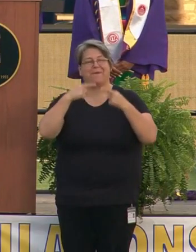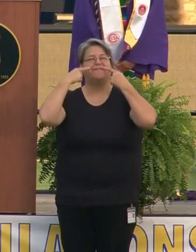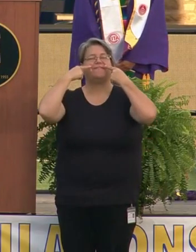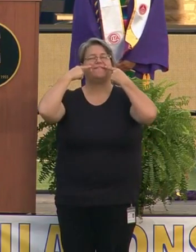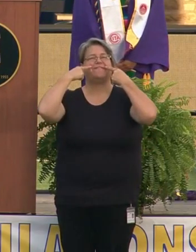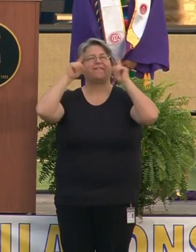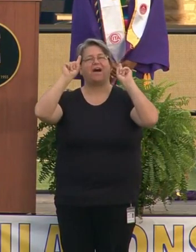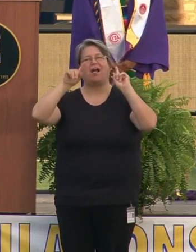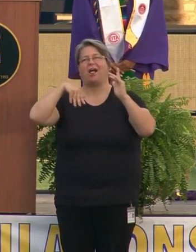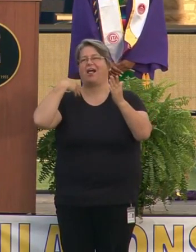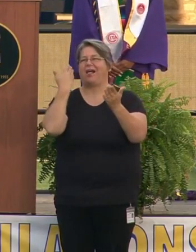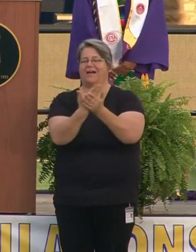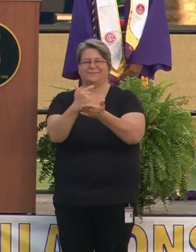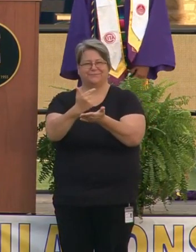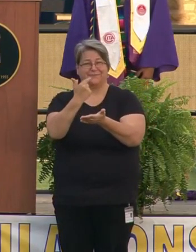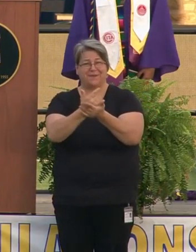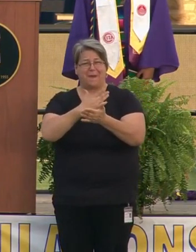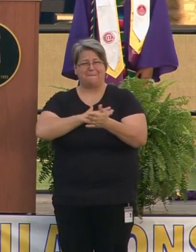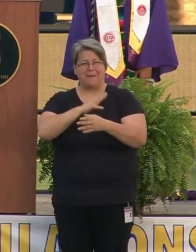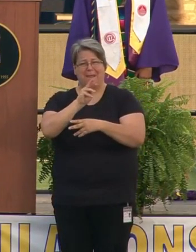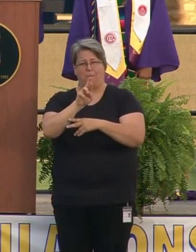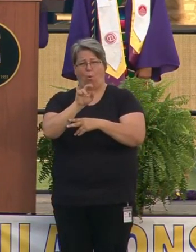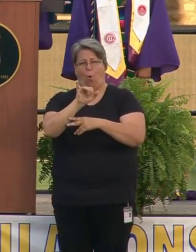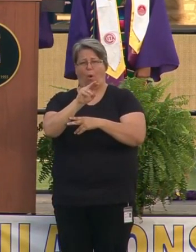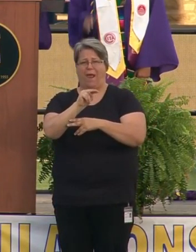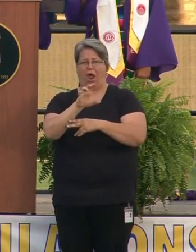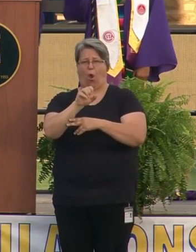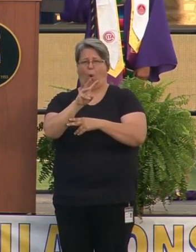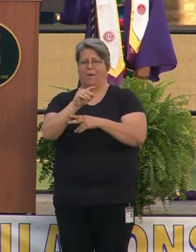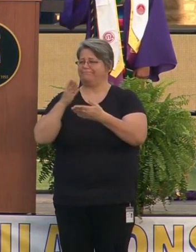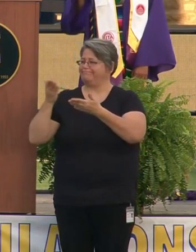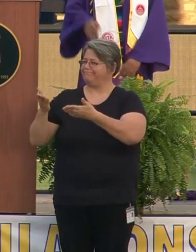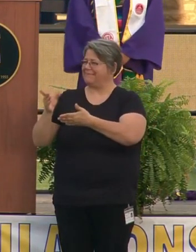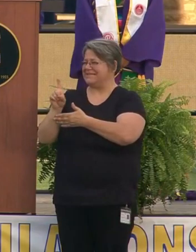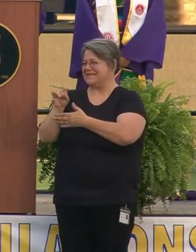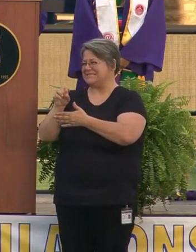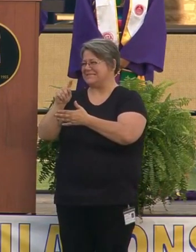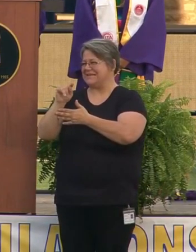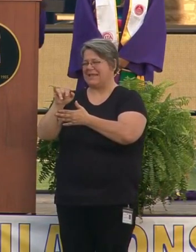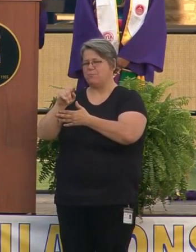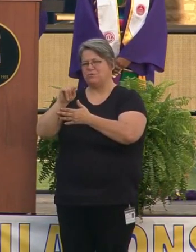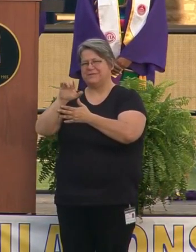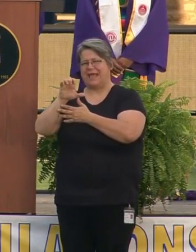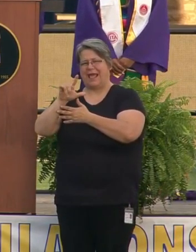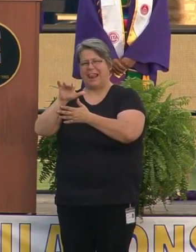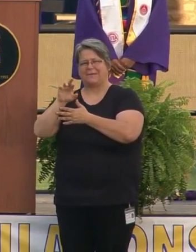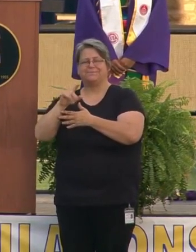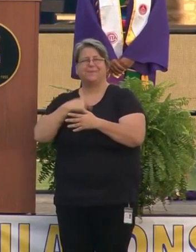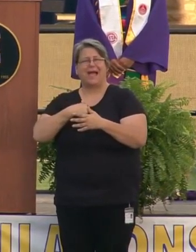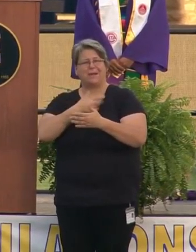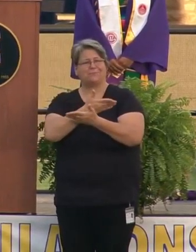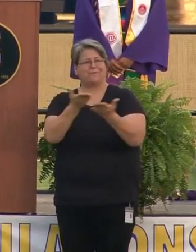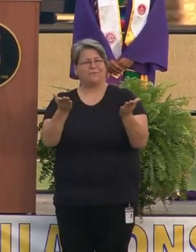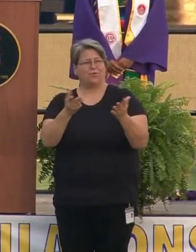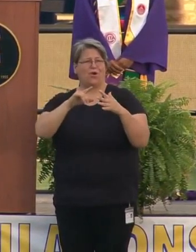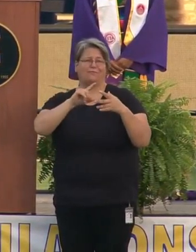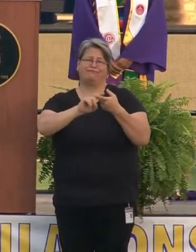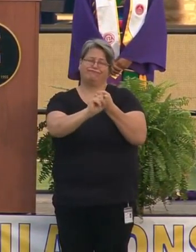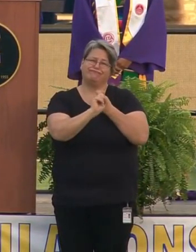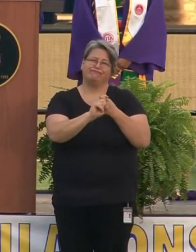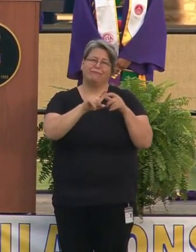to graduation. My name is Maren Cohen, and this is Destiny Musinho Meza. Like many of you, our friendship began freshman